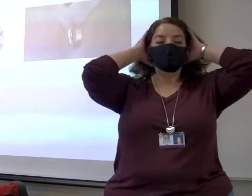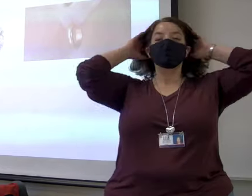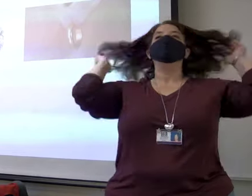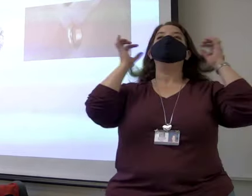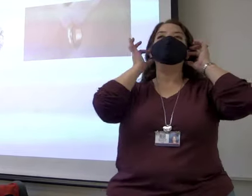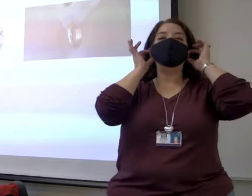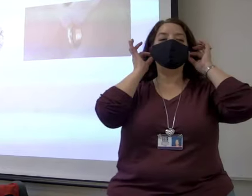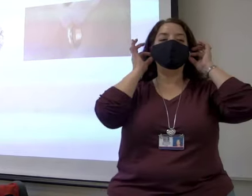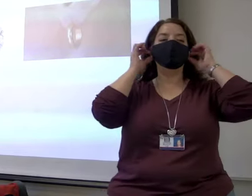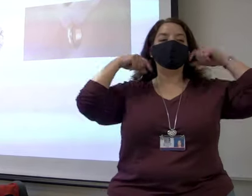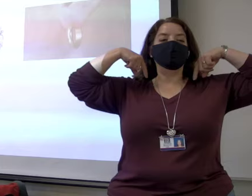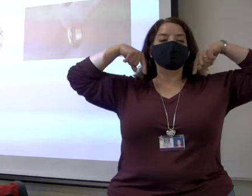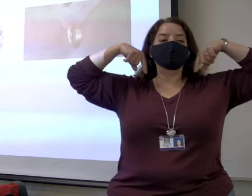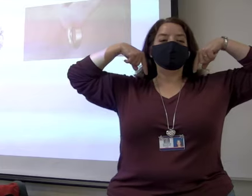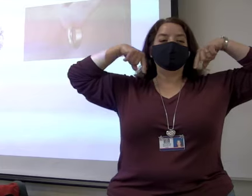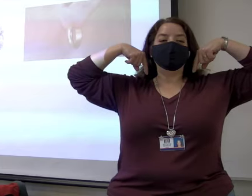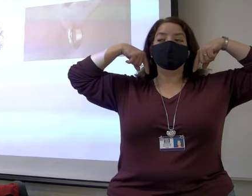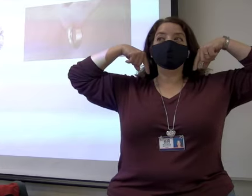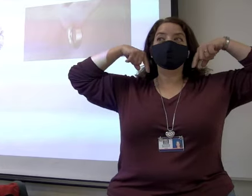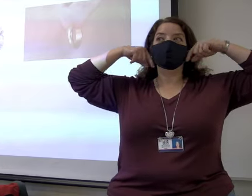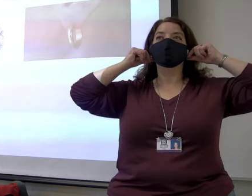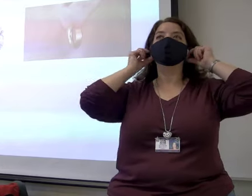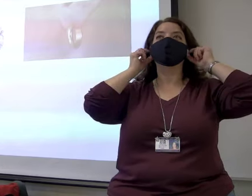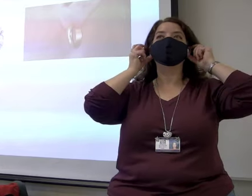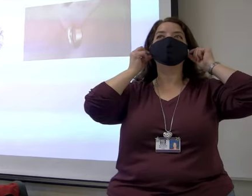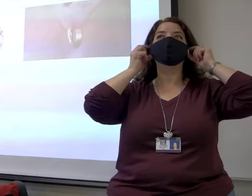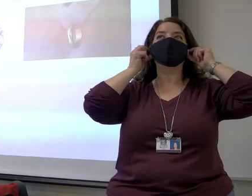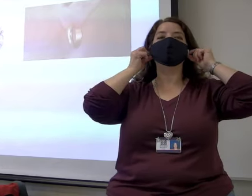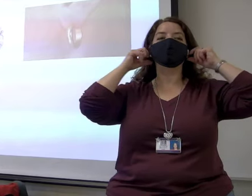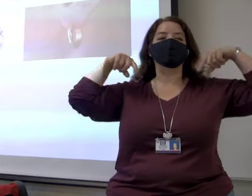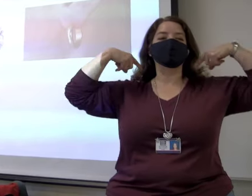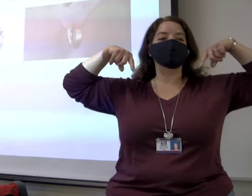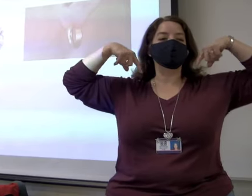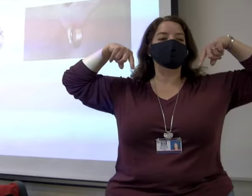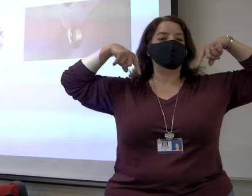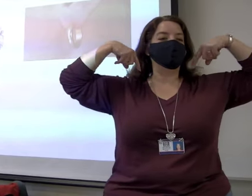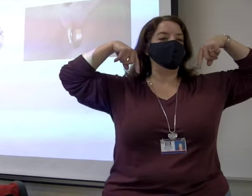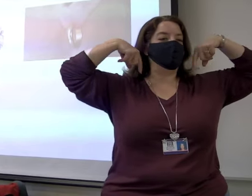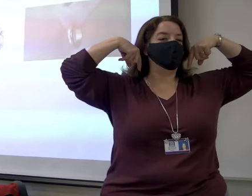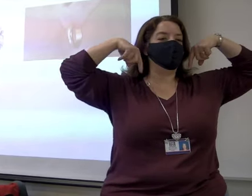You might have earrings that dangle. So again, you start with the earrings and then you show how they dangle.